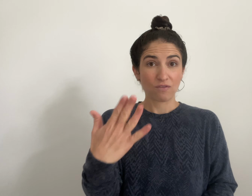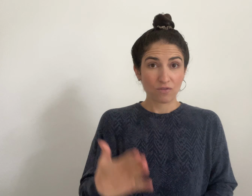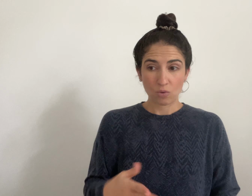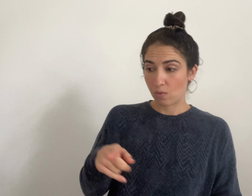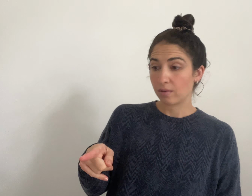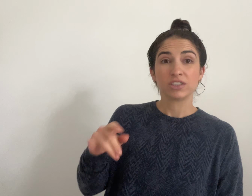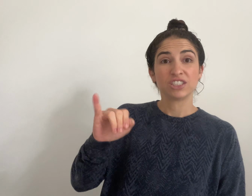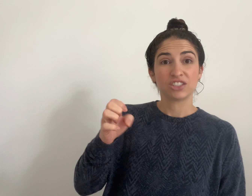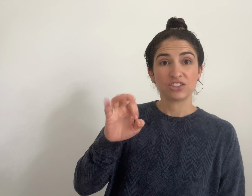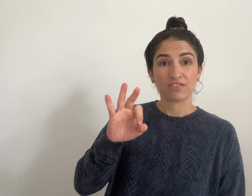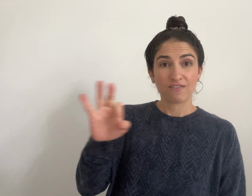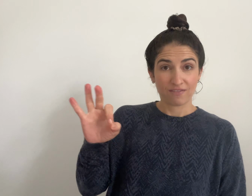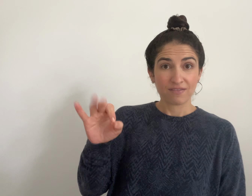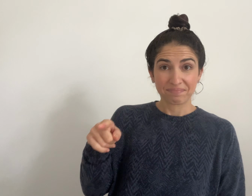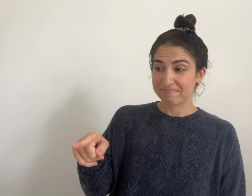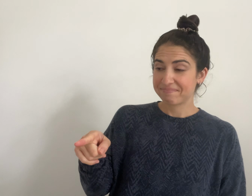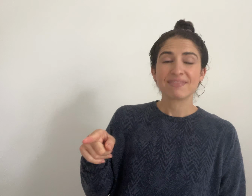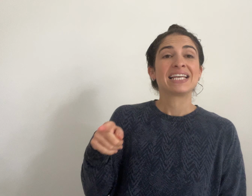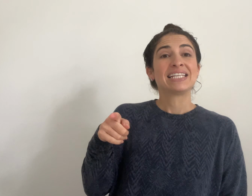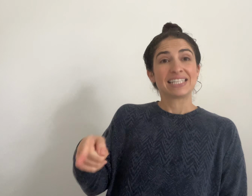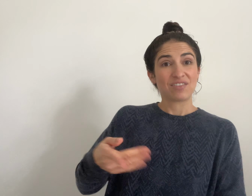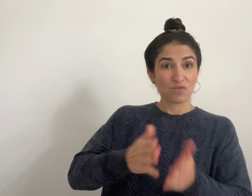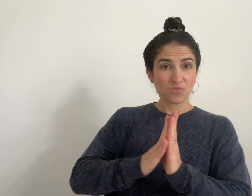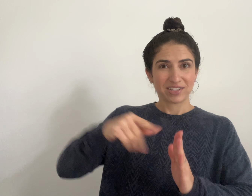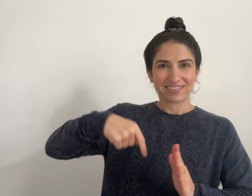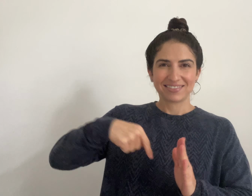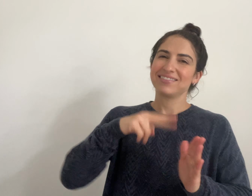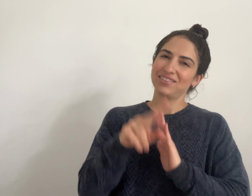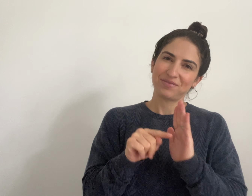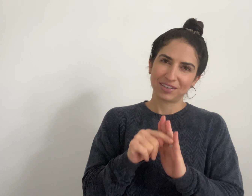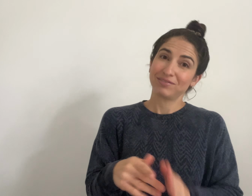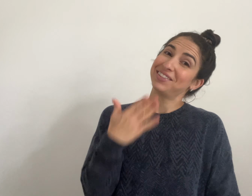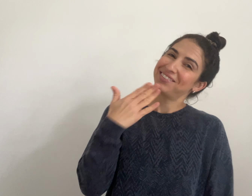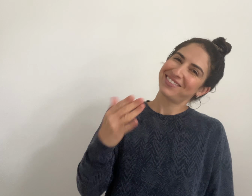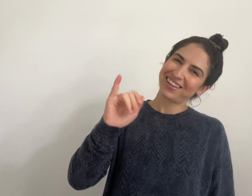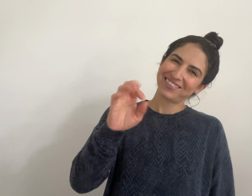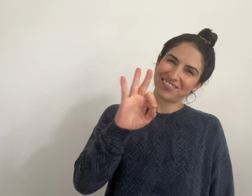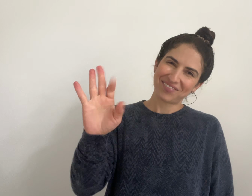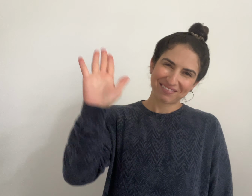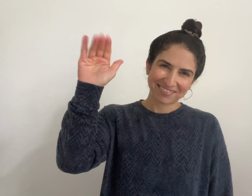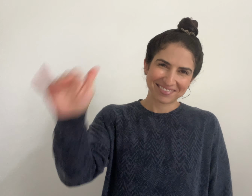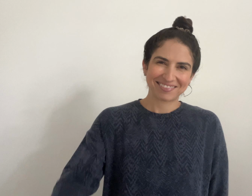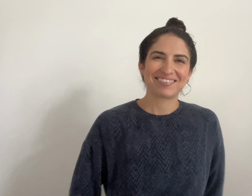One viewer, Jeff, he requested this video. Thanks, Jeff.